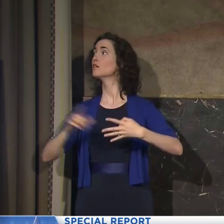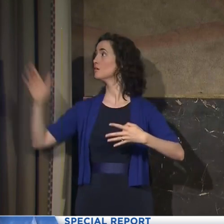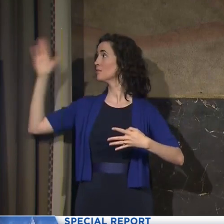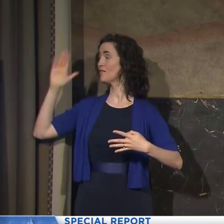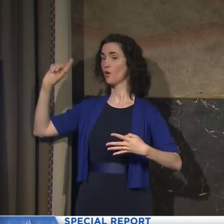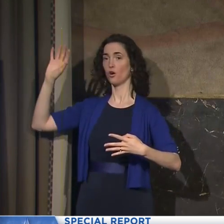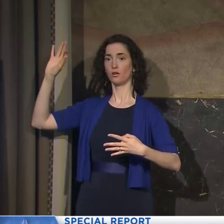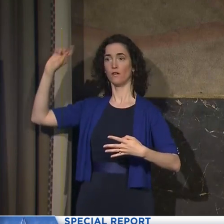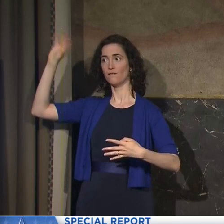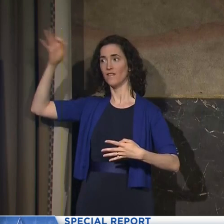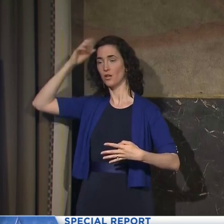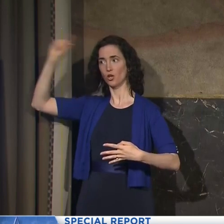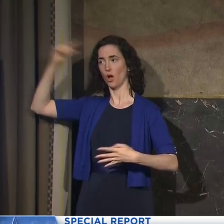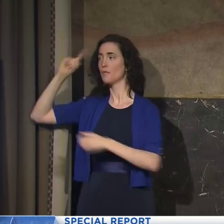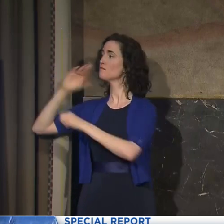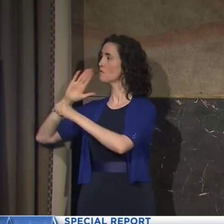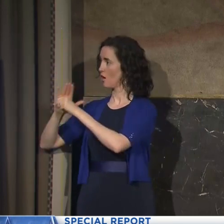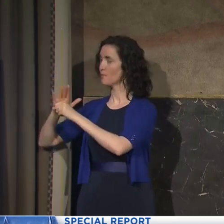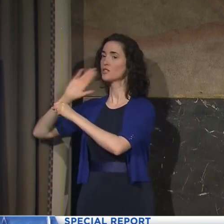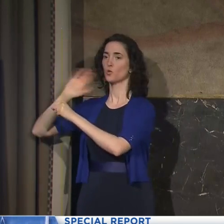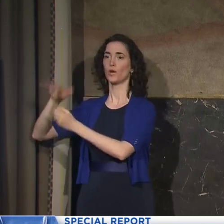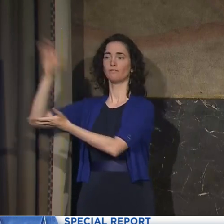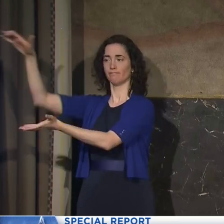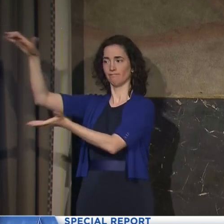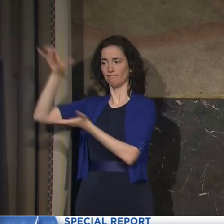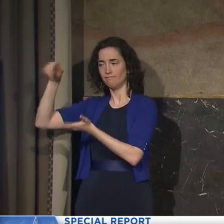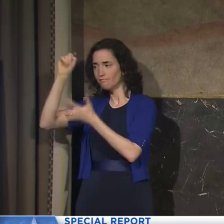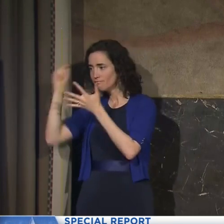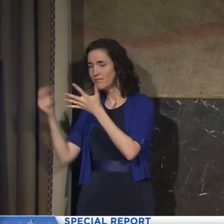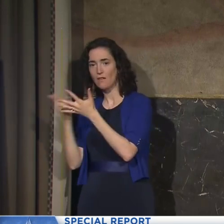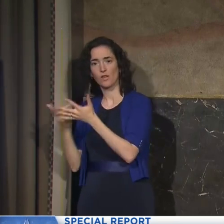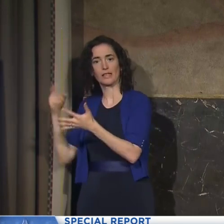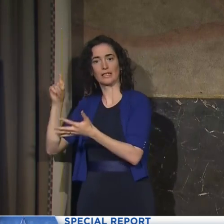resourcing the state with collection kits that will allow us to get to